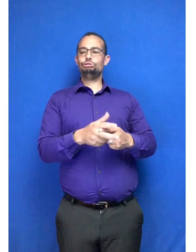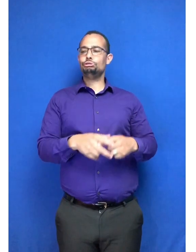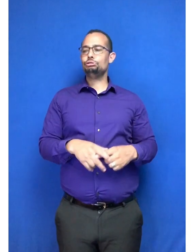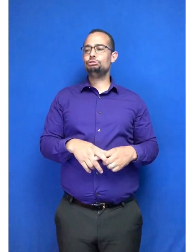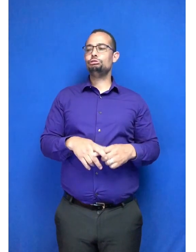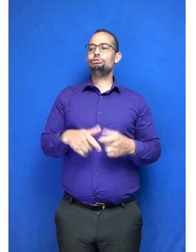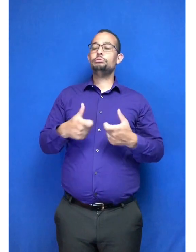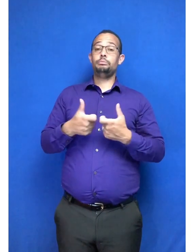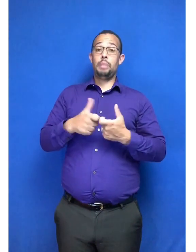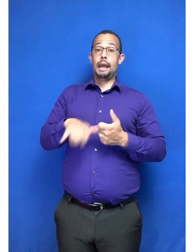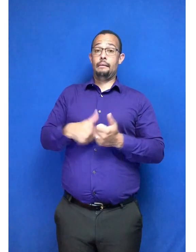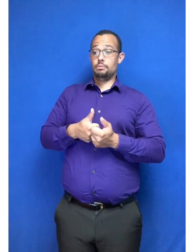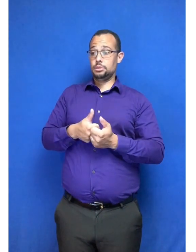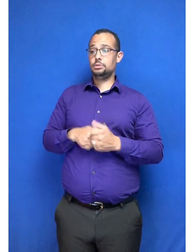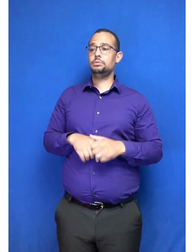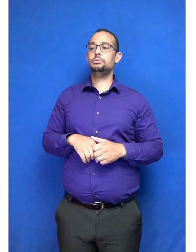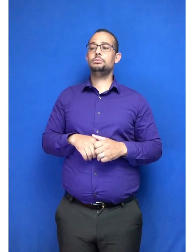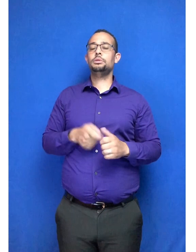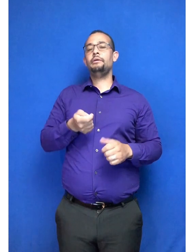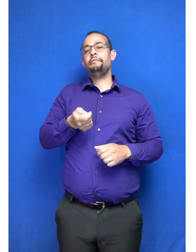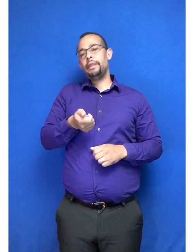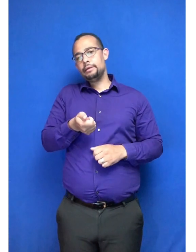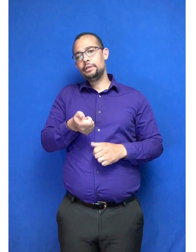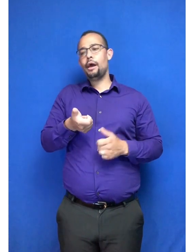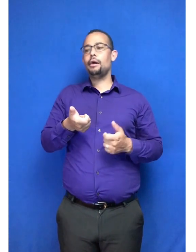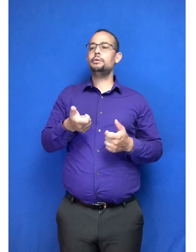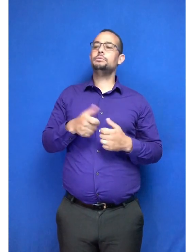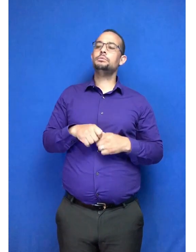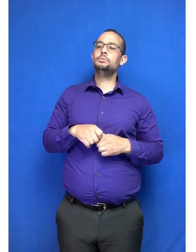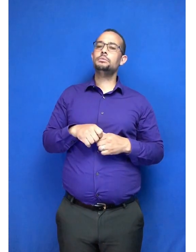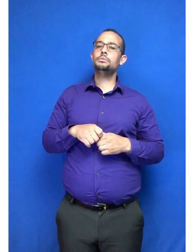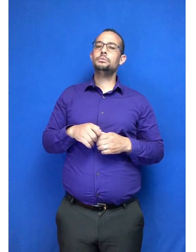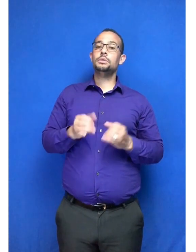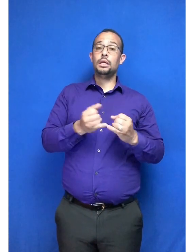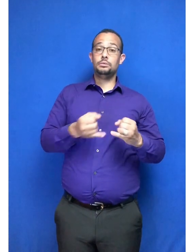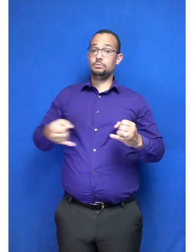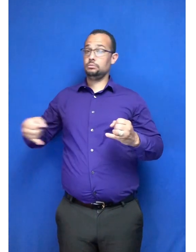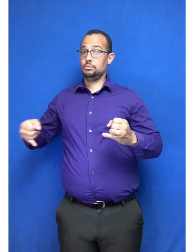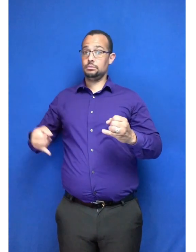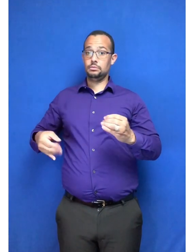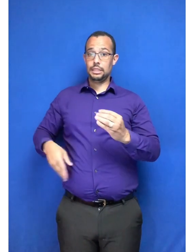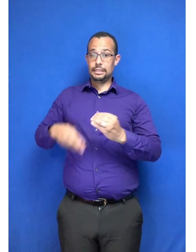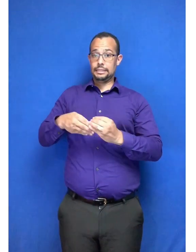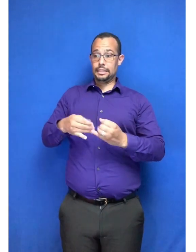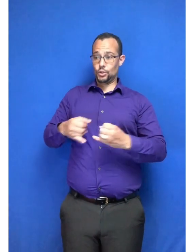cords, extra keys to the car and the house, jumper cables, mosquito repellent,